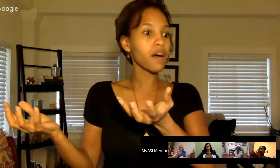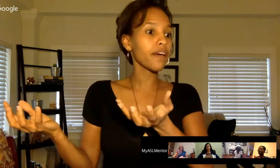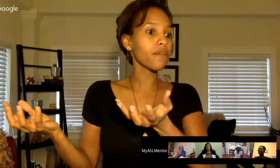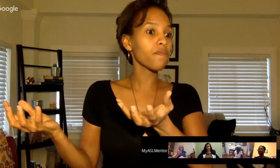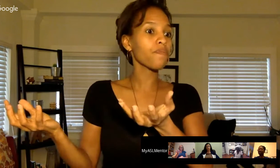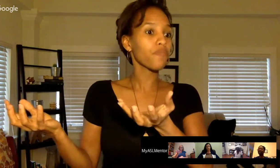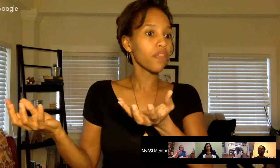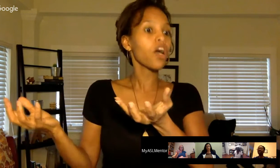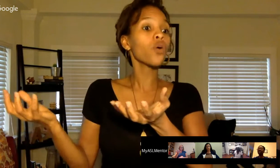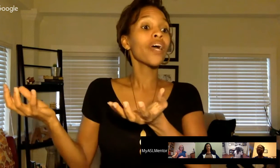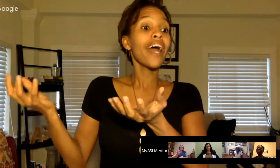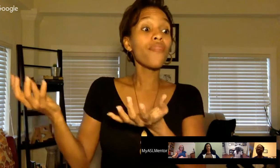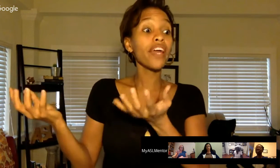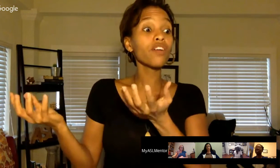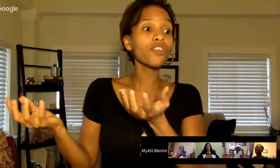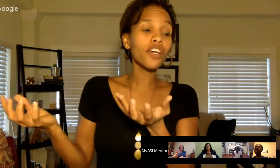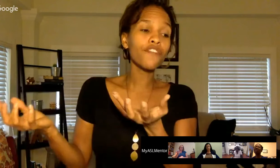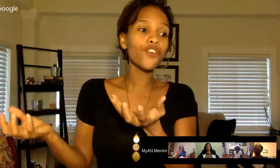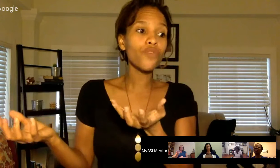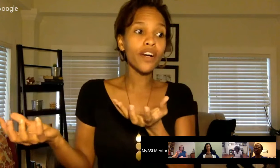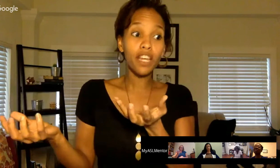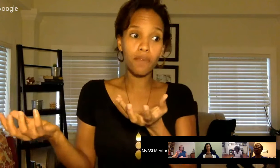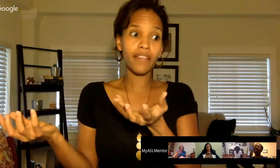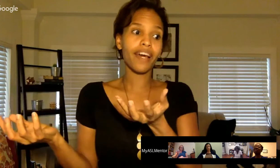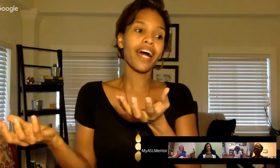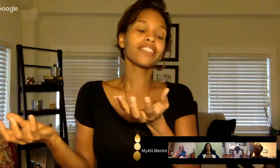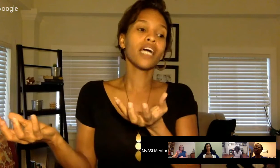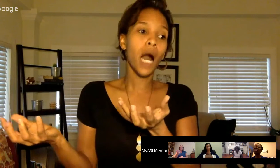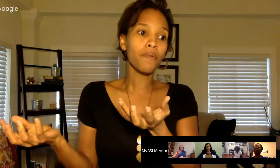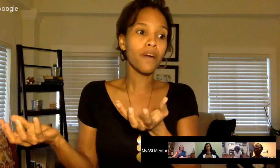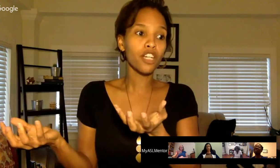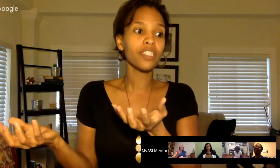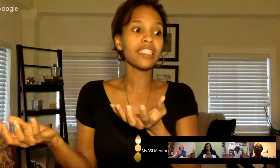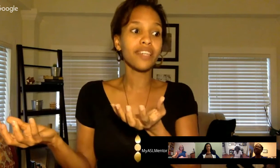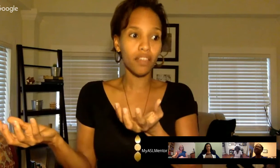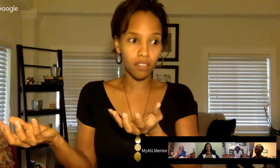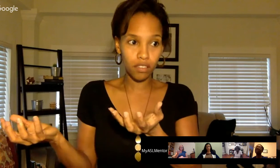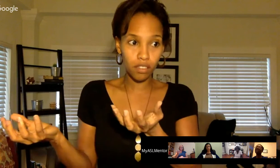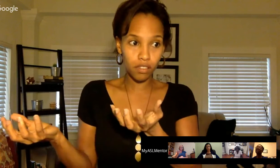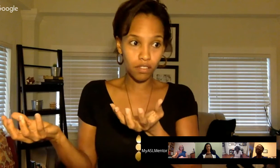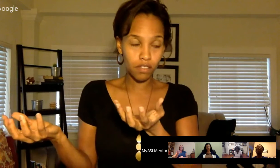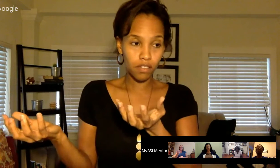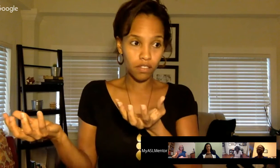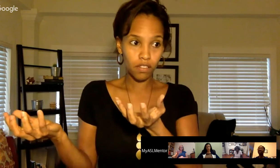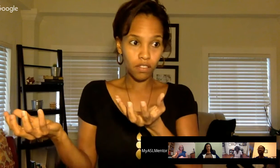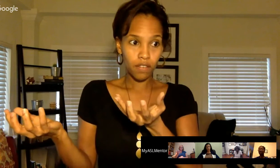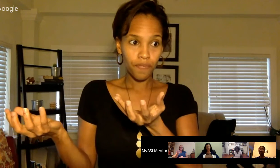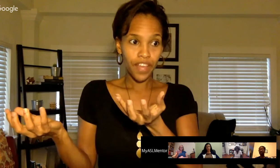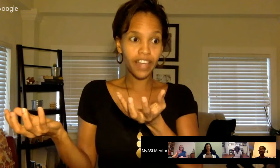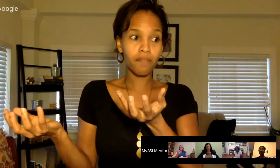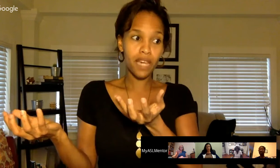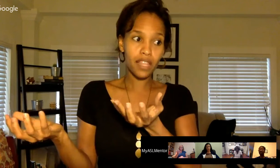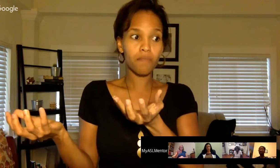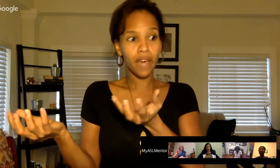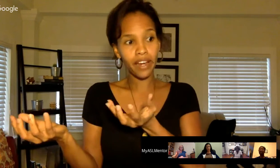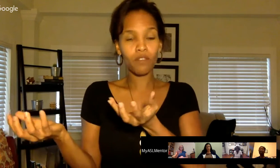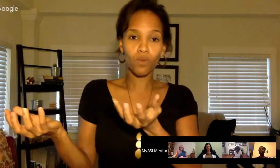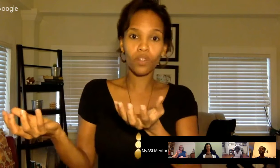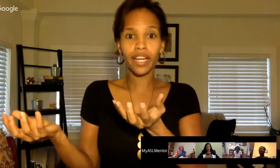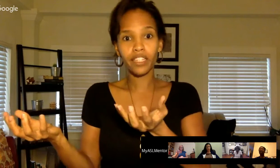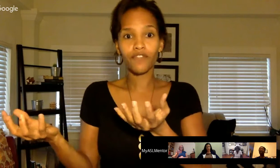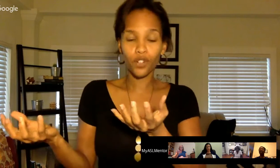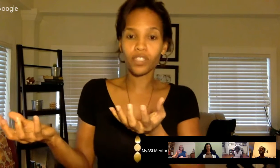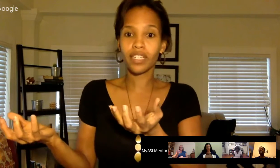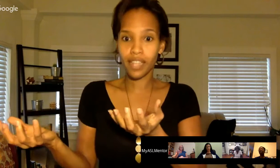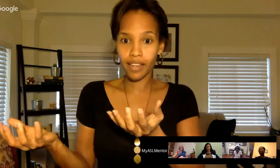where am I? Oh, and they are looking for a running mate that has complementary skills that can make the pair